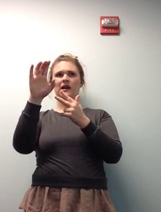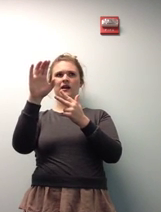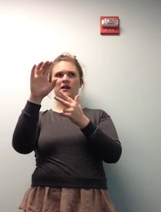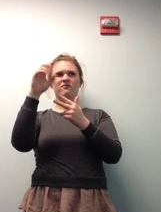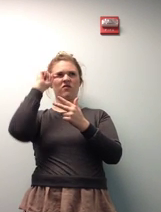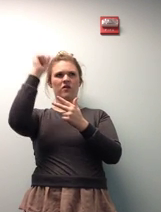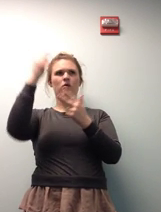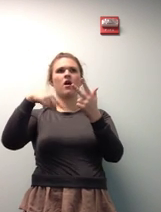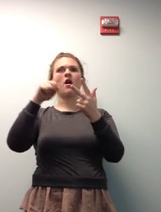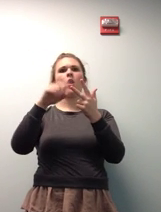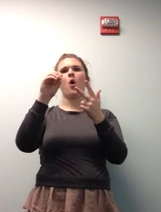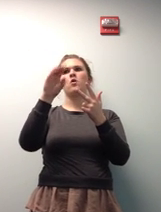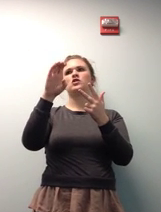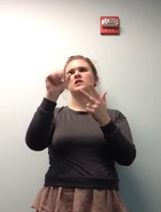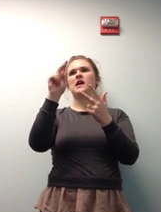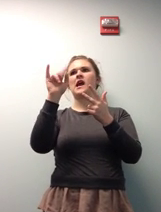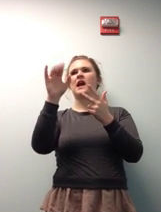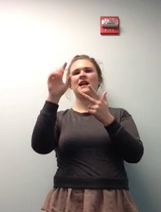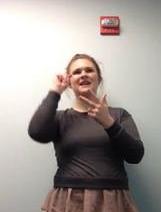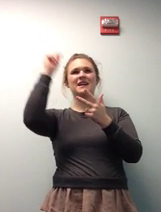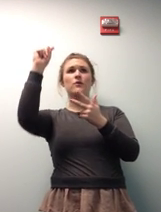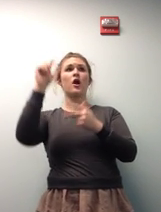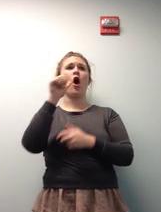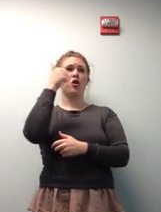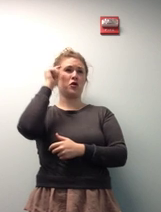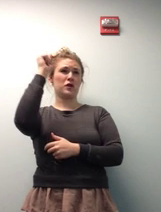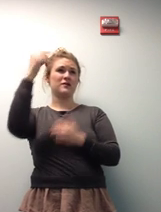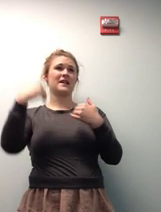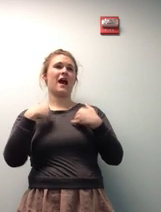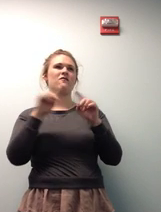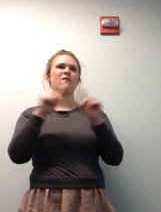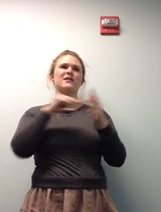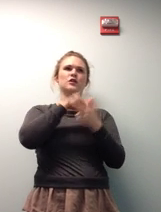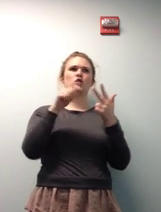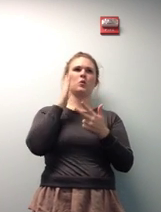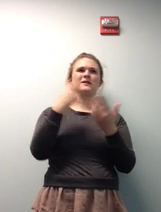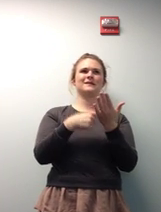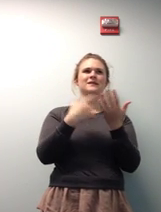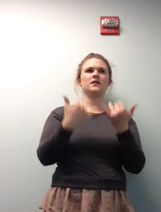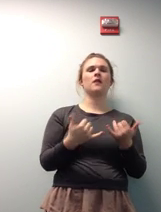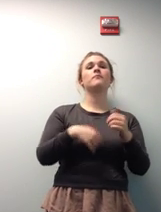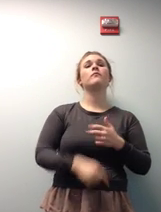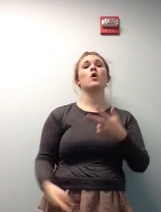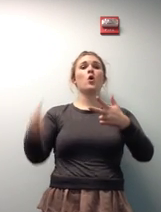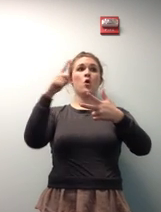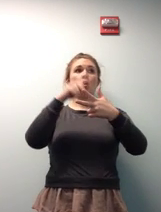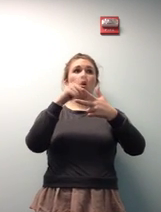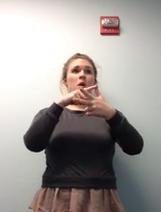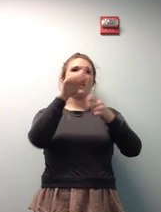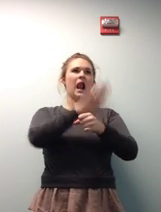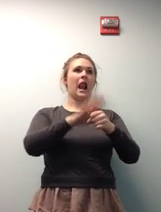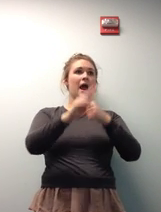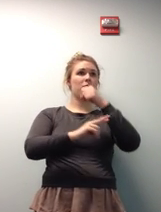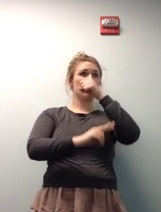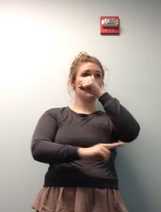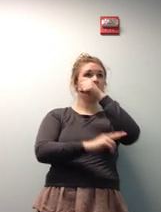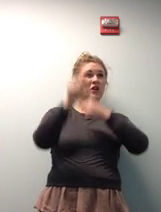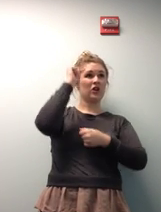There are others, but these are the three that we're going to cover today. The most commonly held is the Bering Land Bridge theory. This has been at the